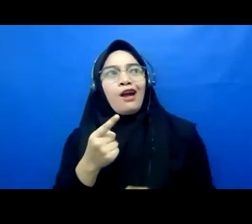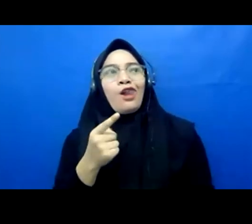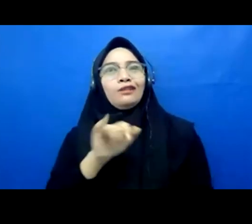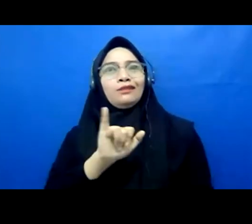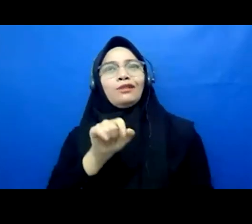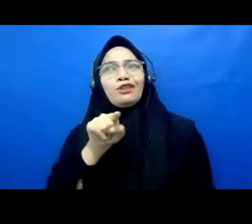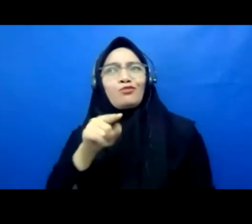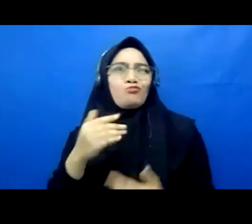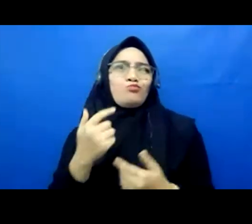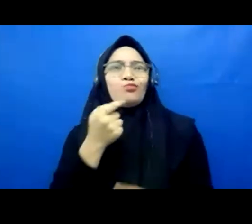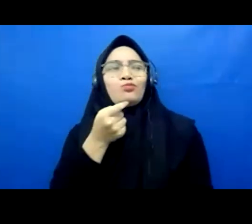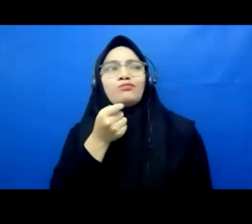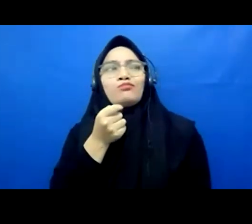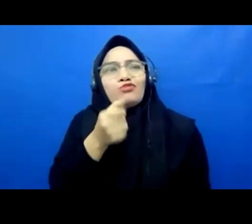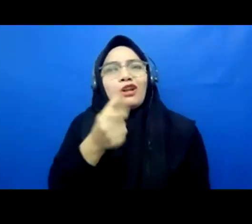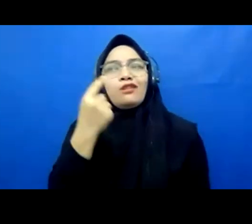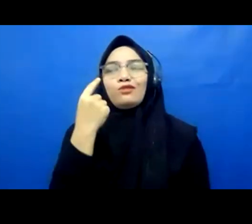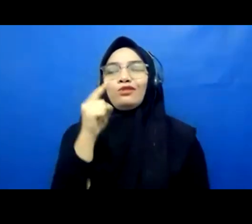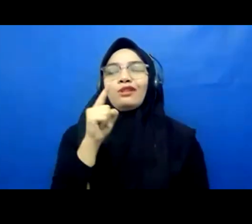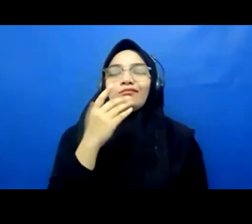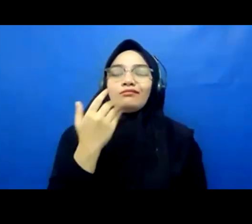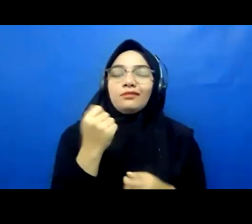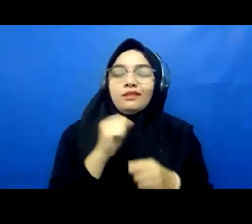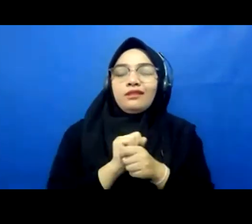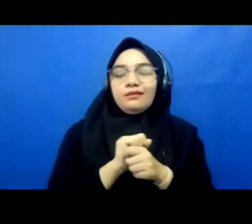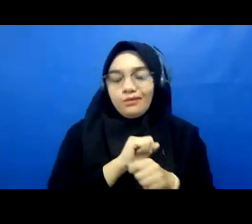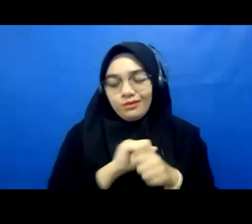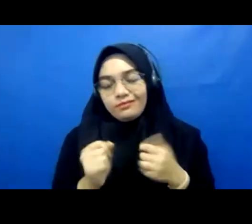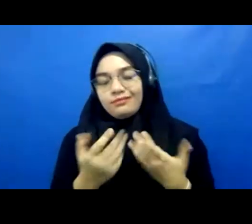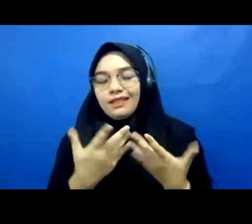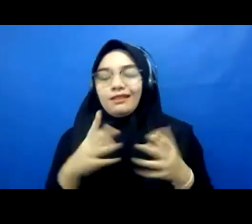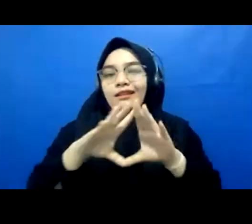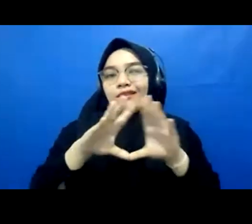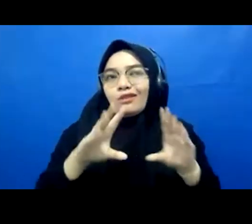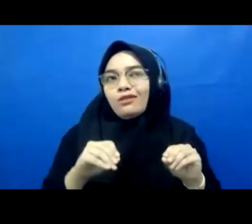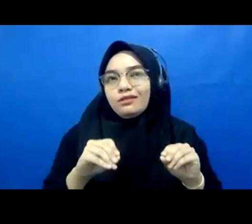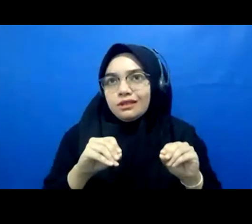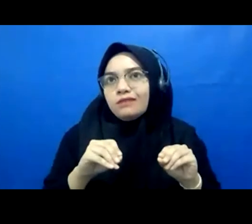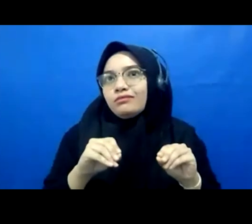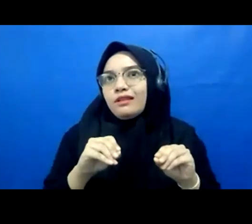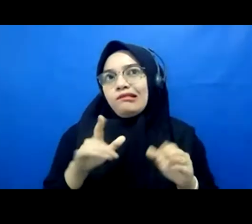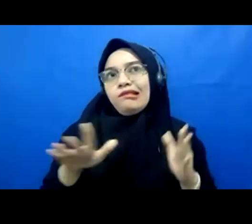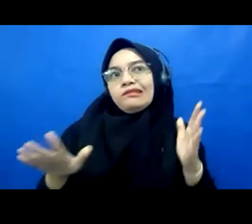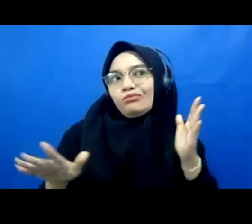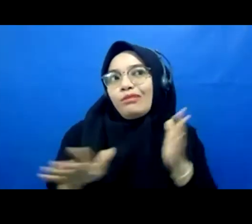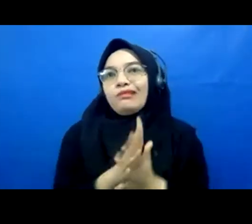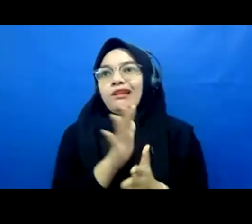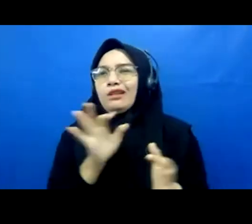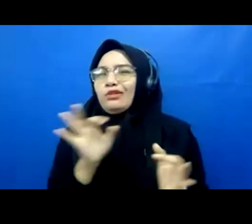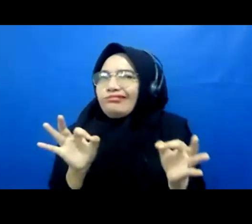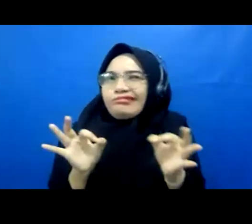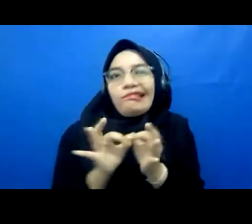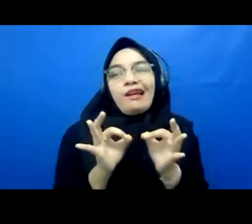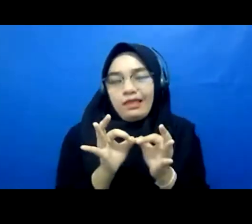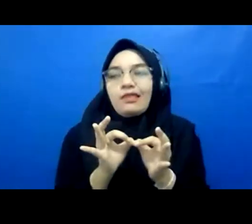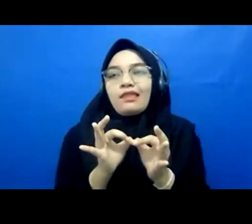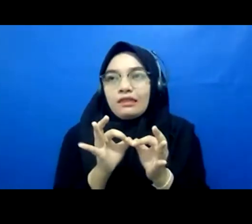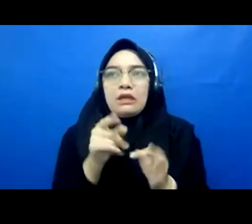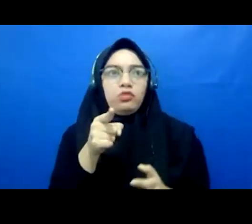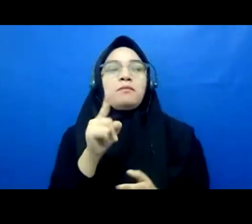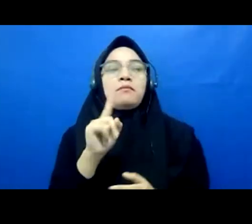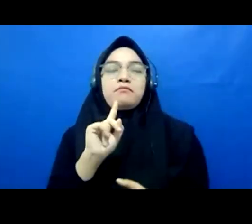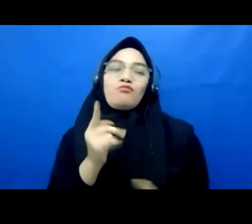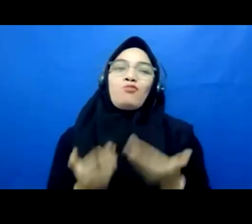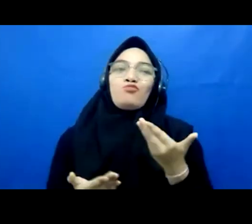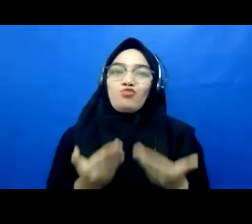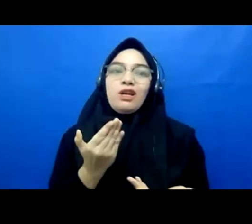that the change is very close, in fact, and it's completely possible. Thank you very much,